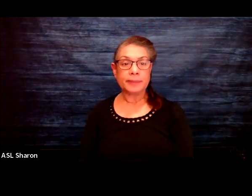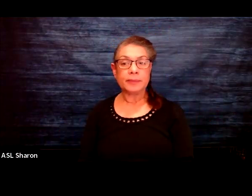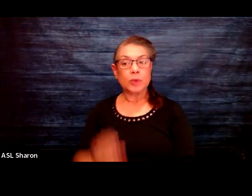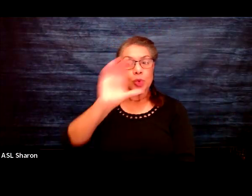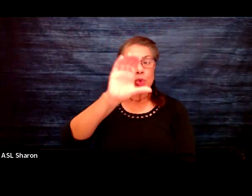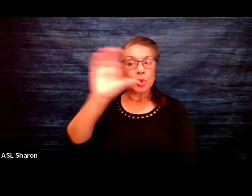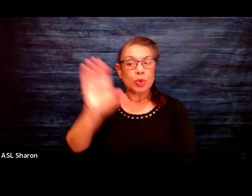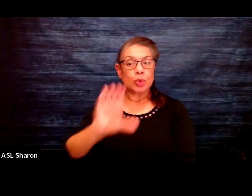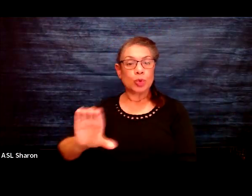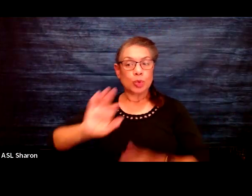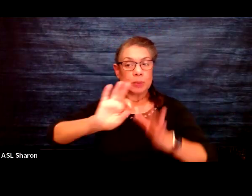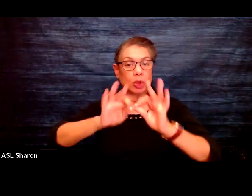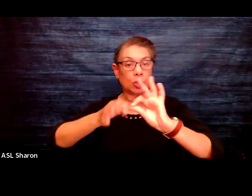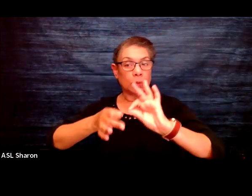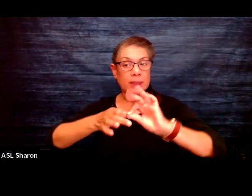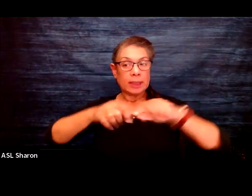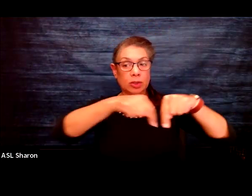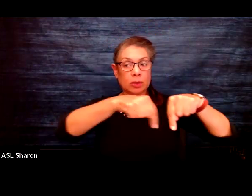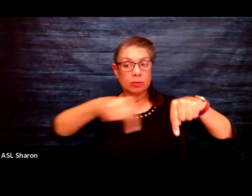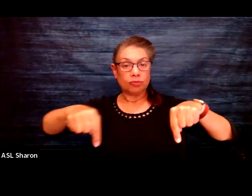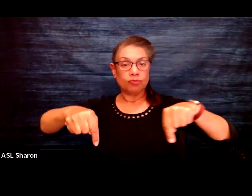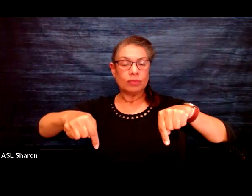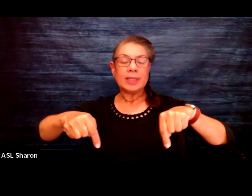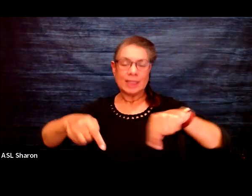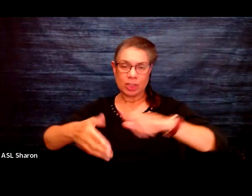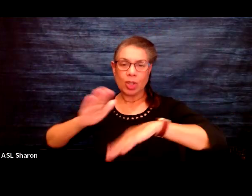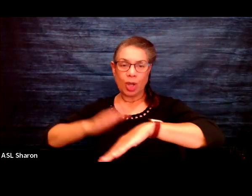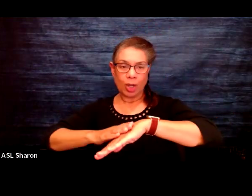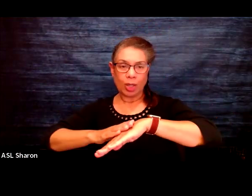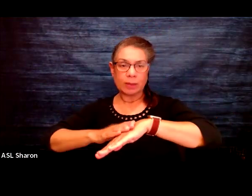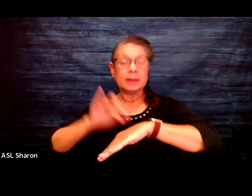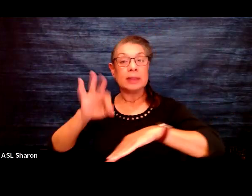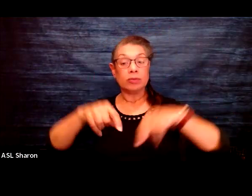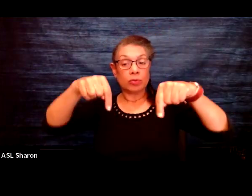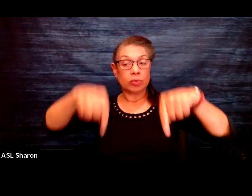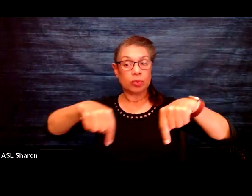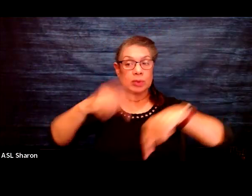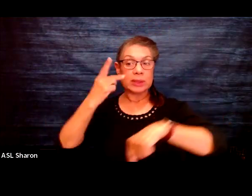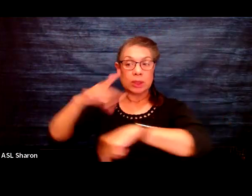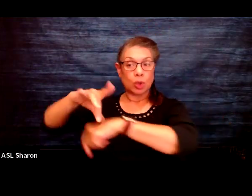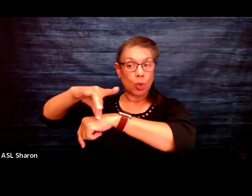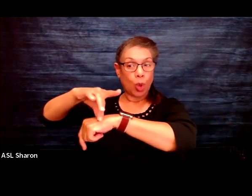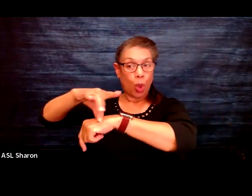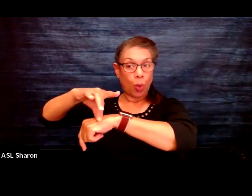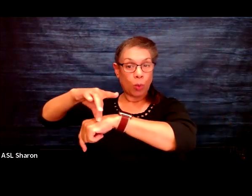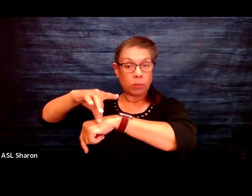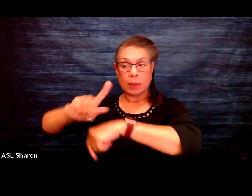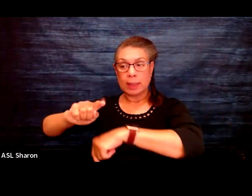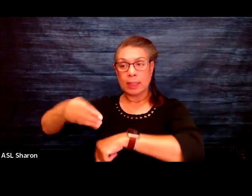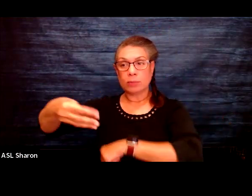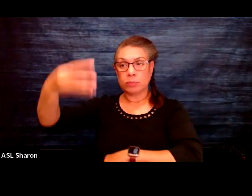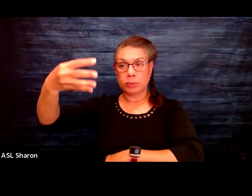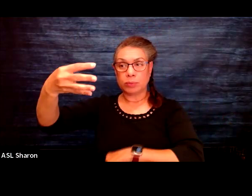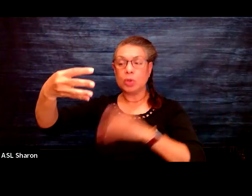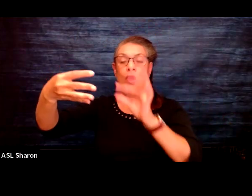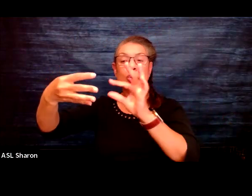Zoom interpretation feature has been activated. Zoom participants should click the globe icon at the bottom of your